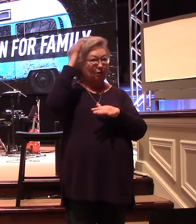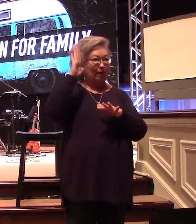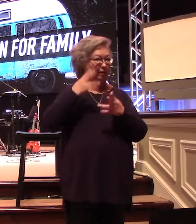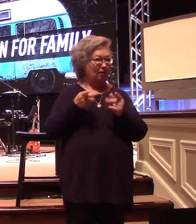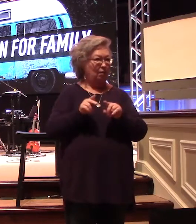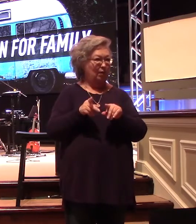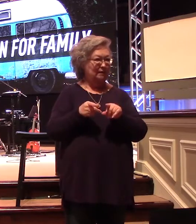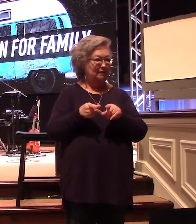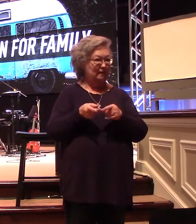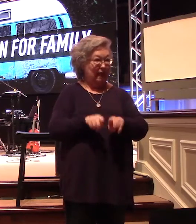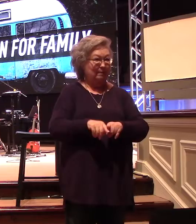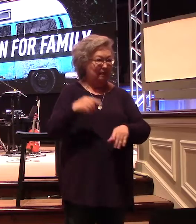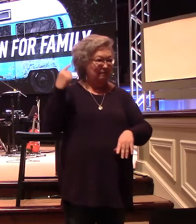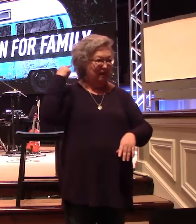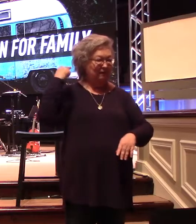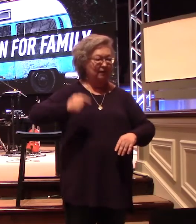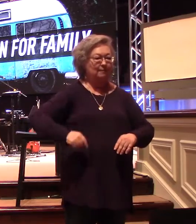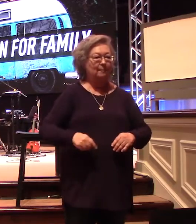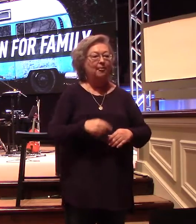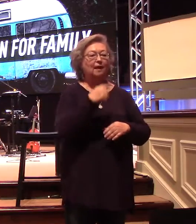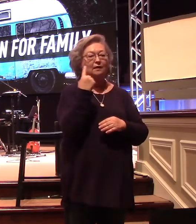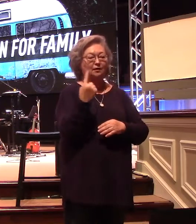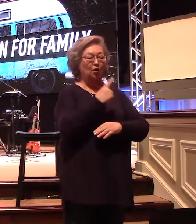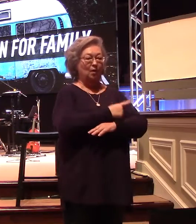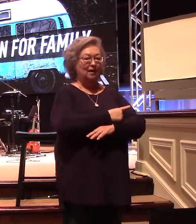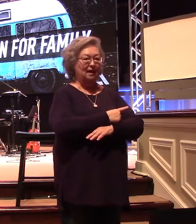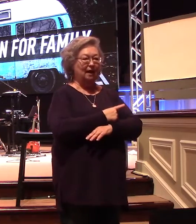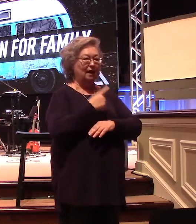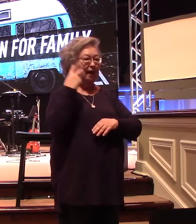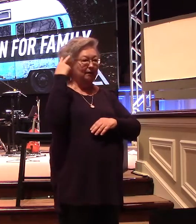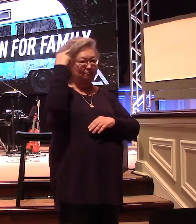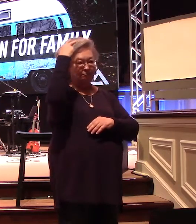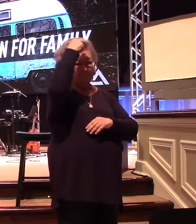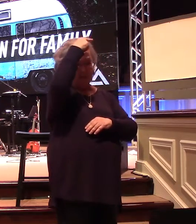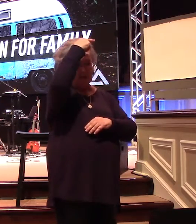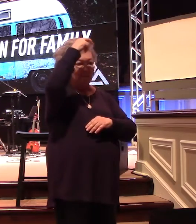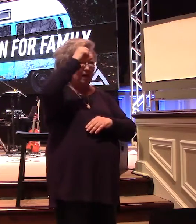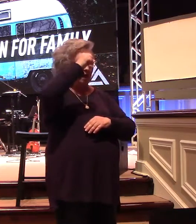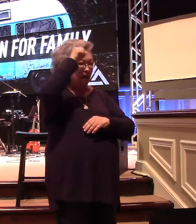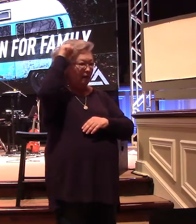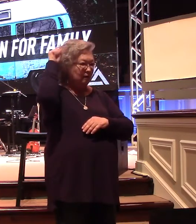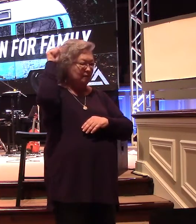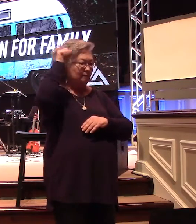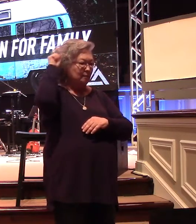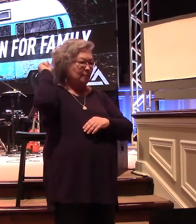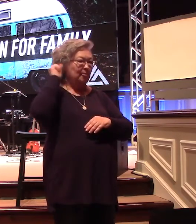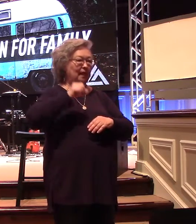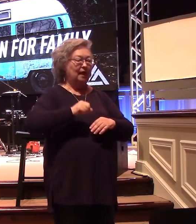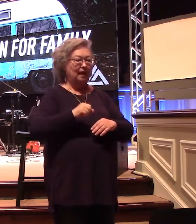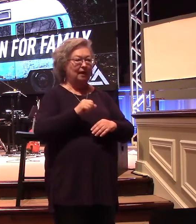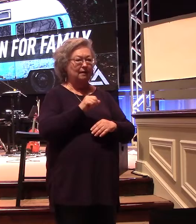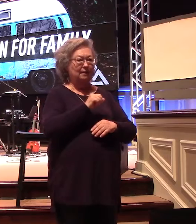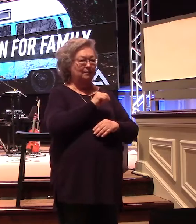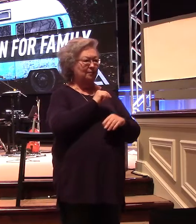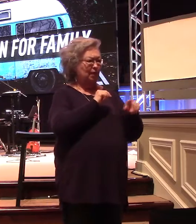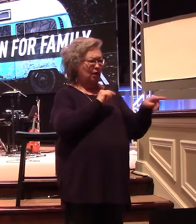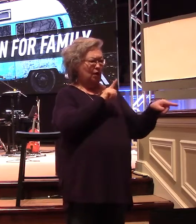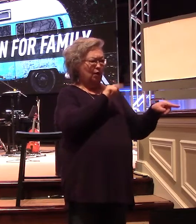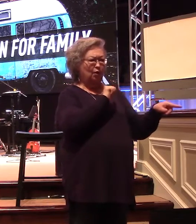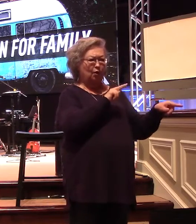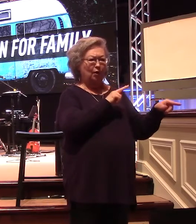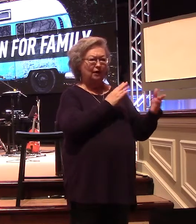back there. So one day, I had cut my hair, and I was getting ready to leave the house, and right before I did, Roy stopped me,